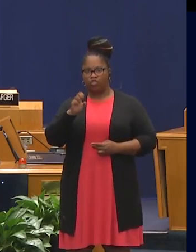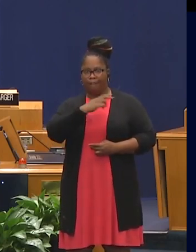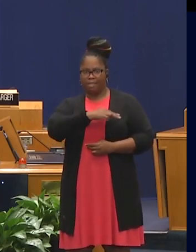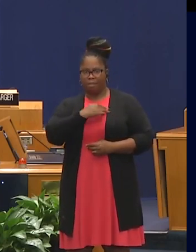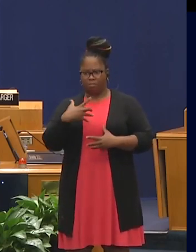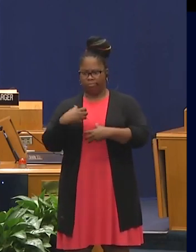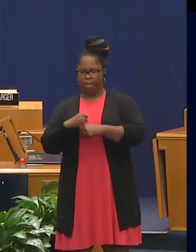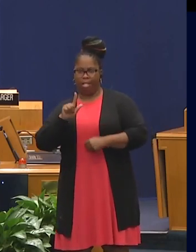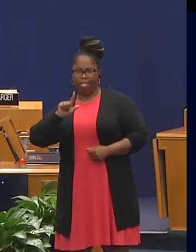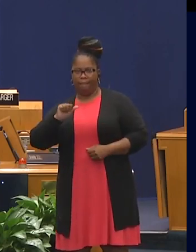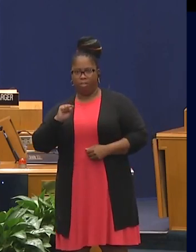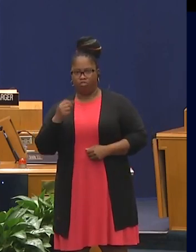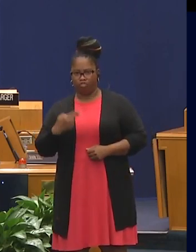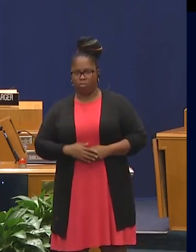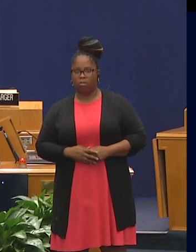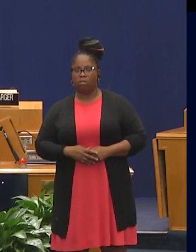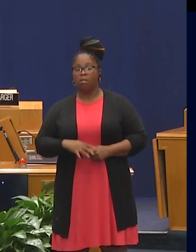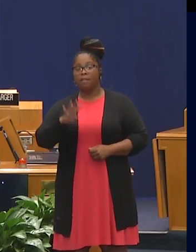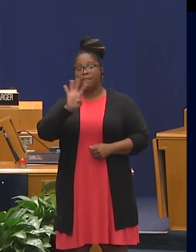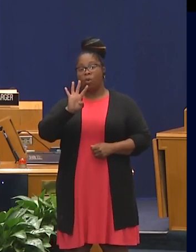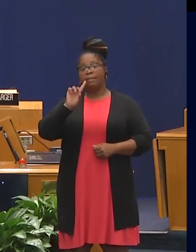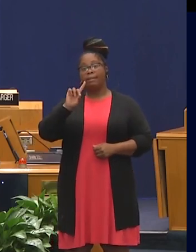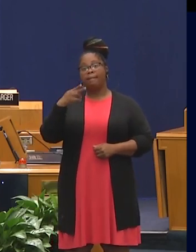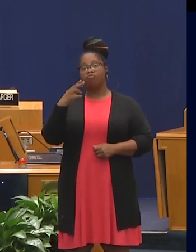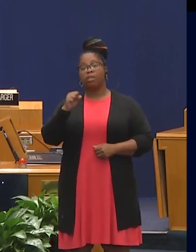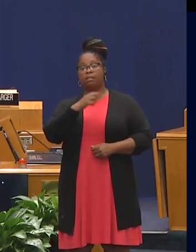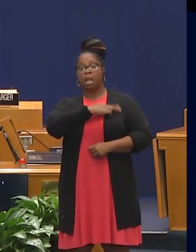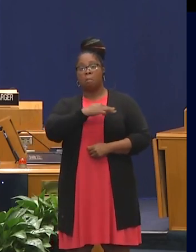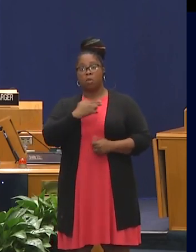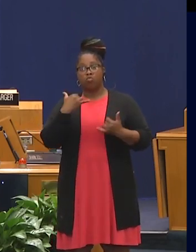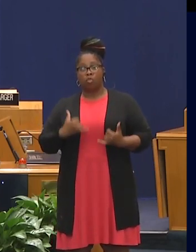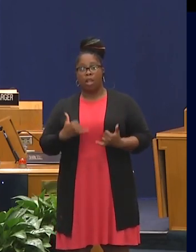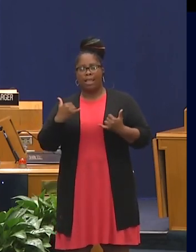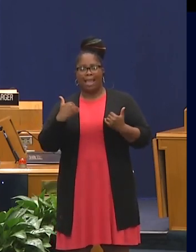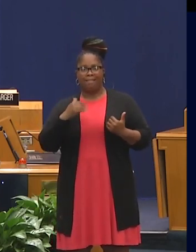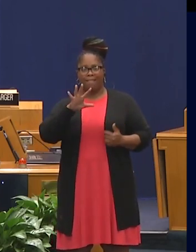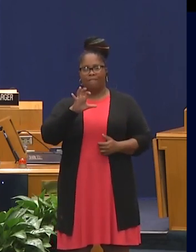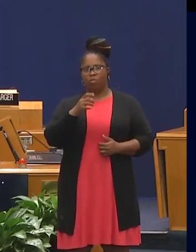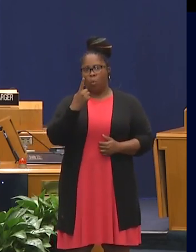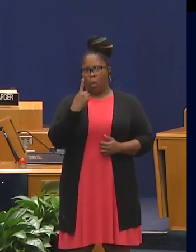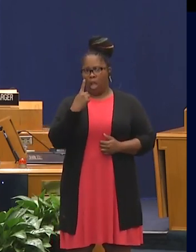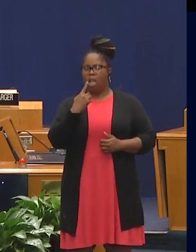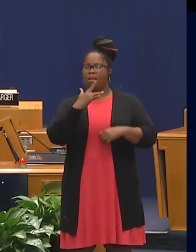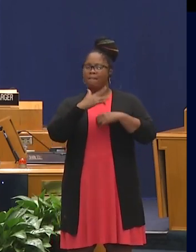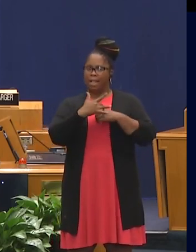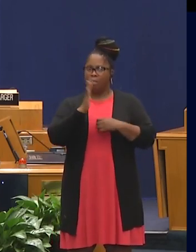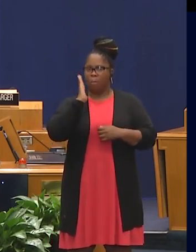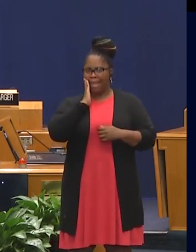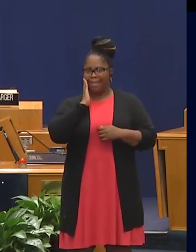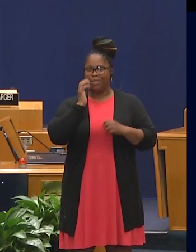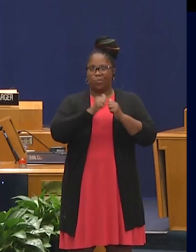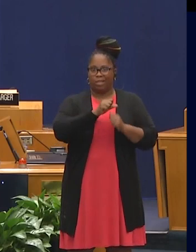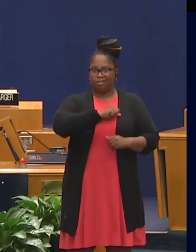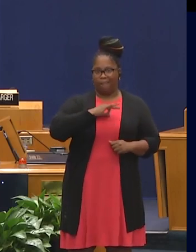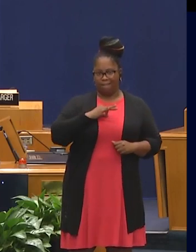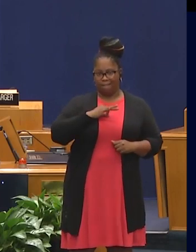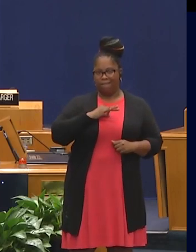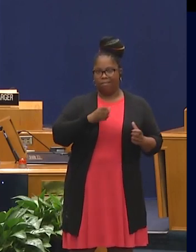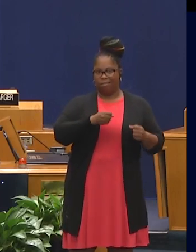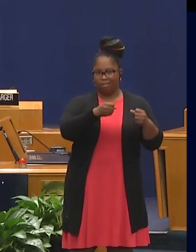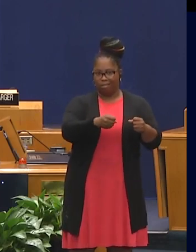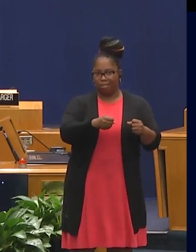the 4 DHS hospitals, we currently have a total of 501 available staffed beds, and this includes 73